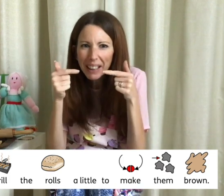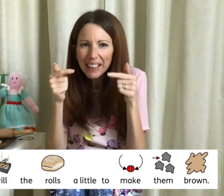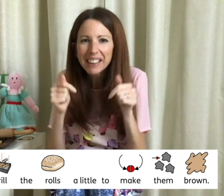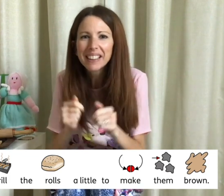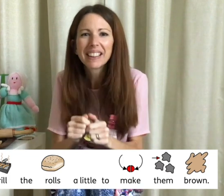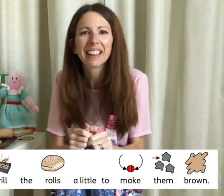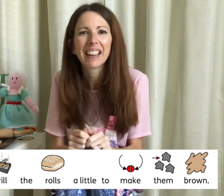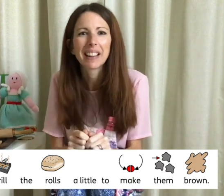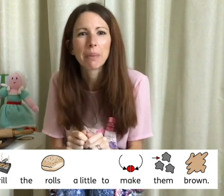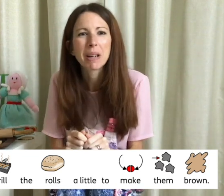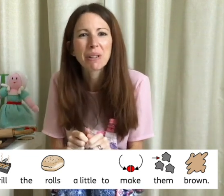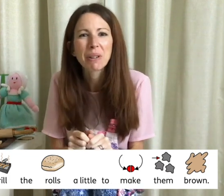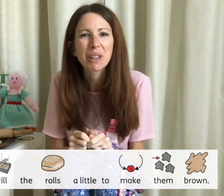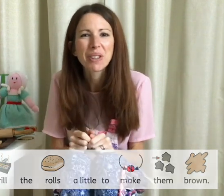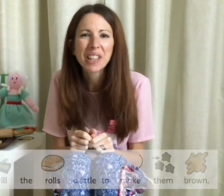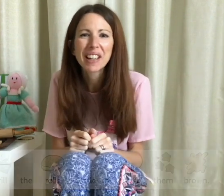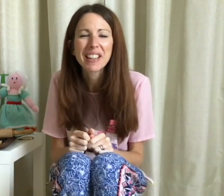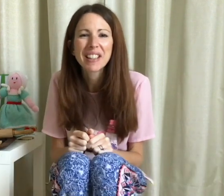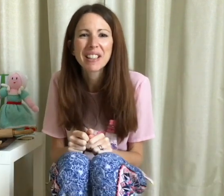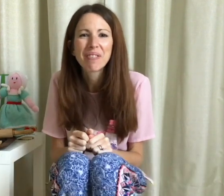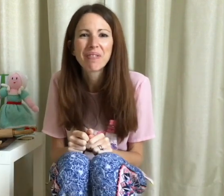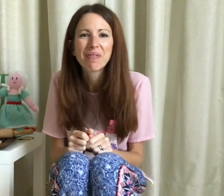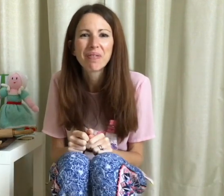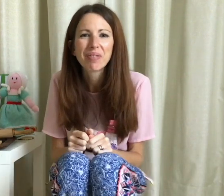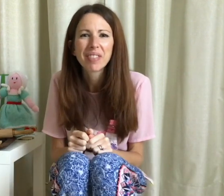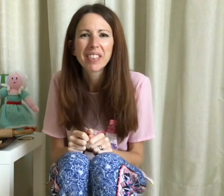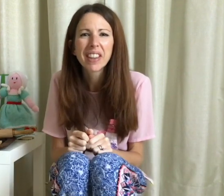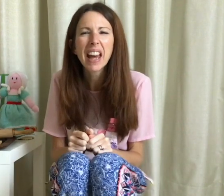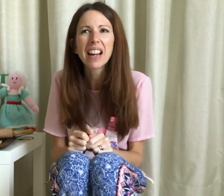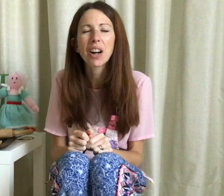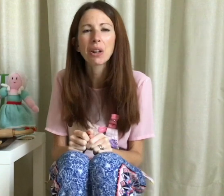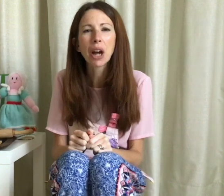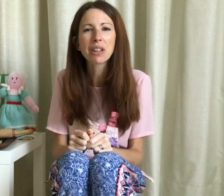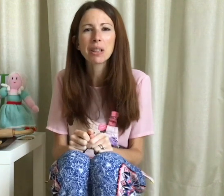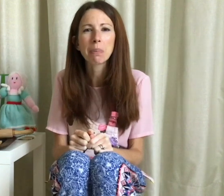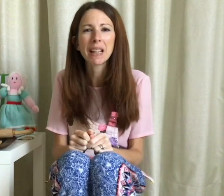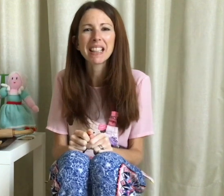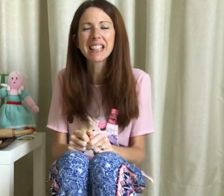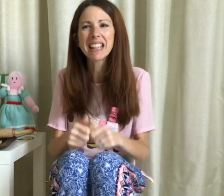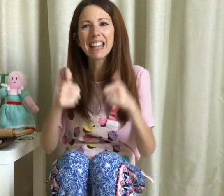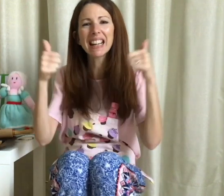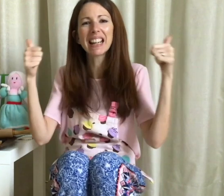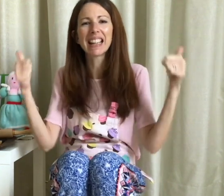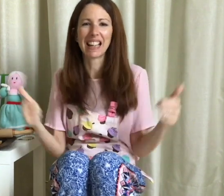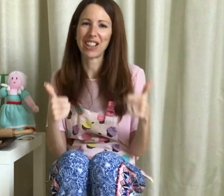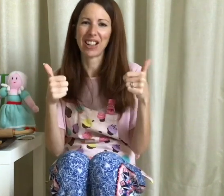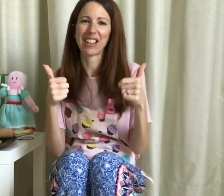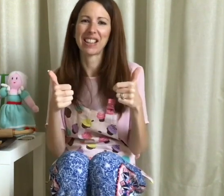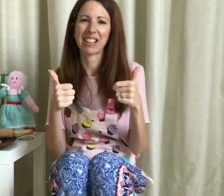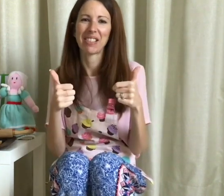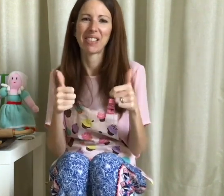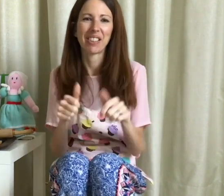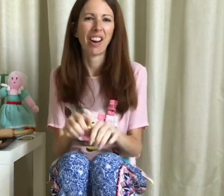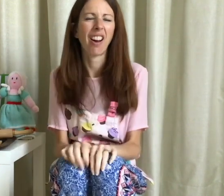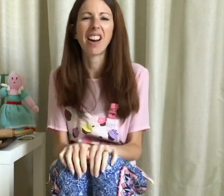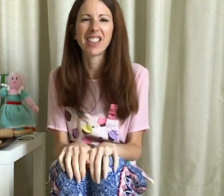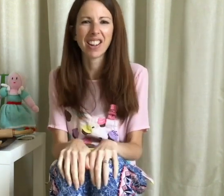gooey in the middle with your cheese. They are going to be delicious. I just